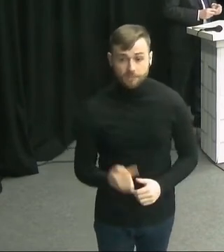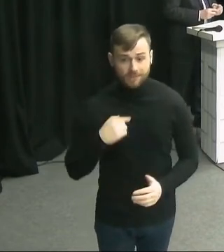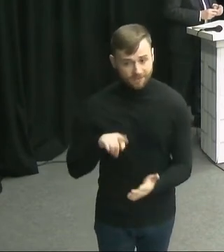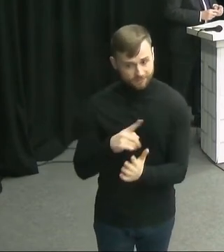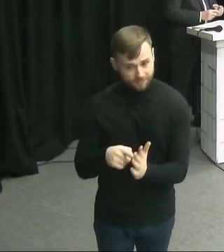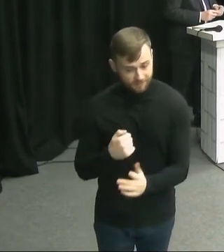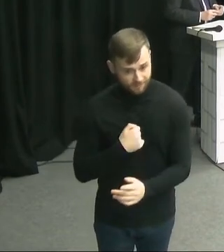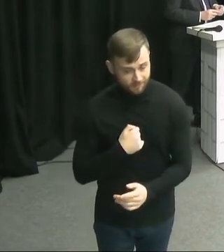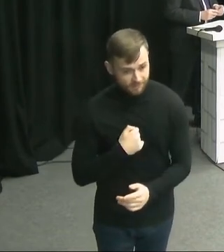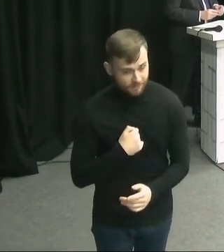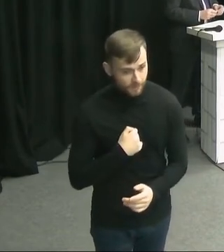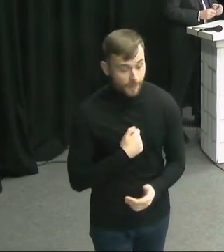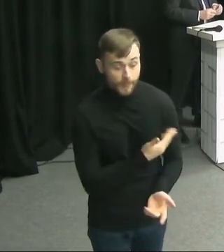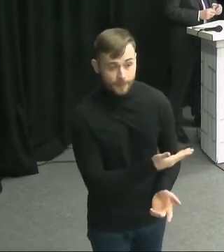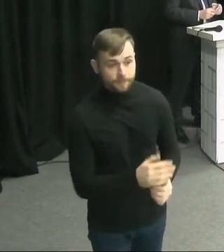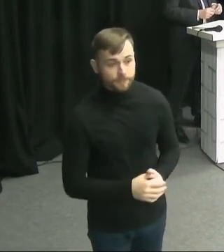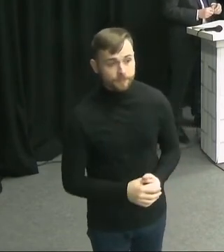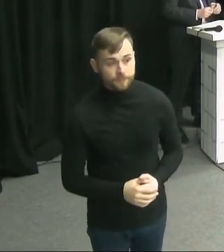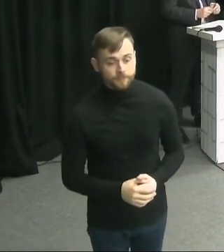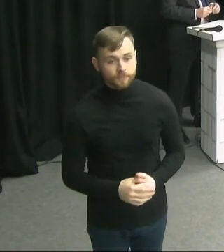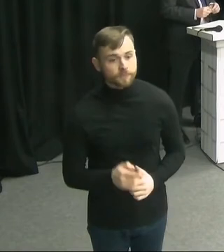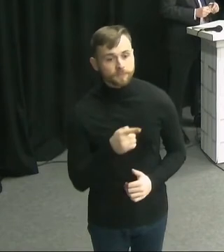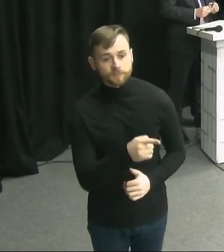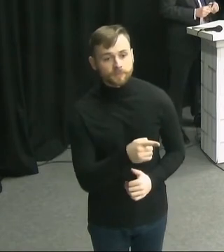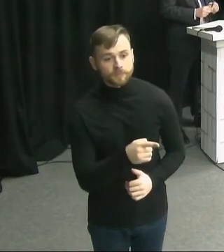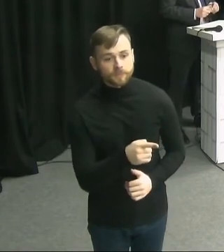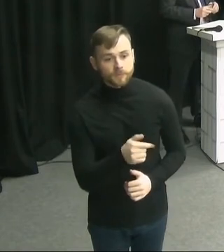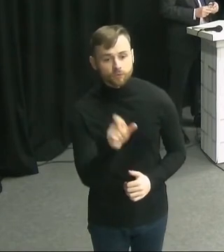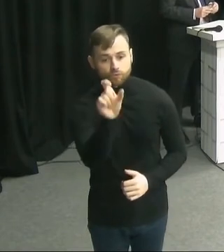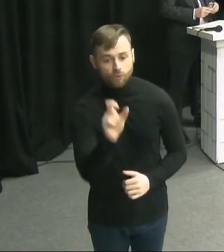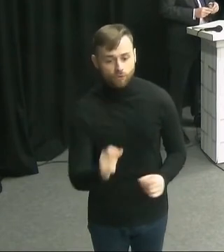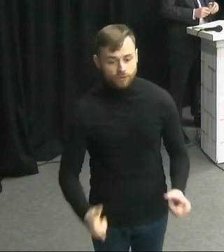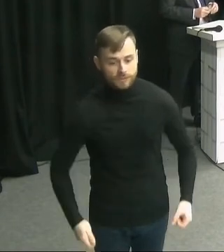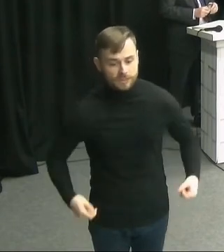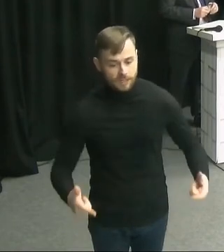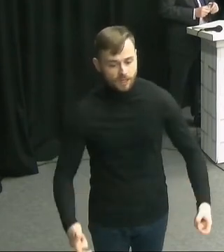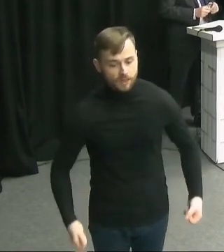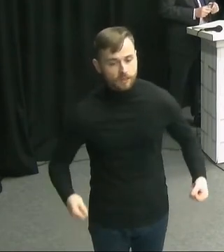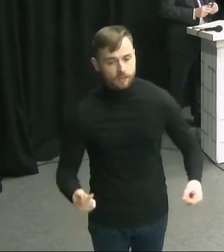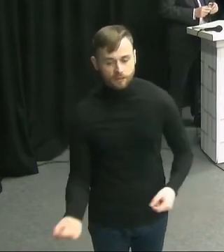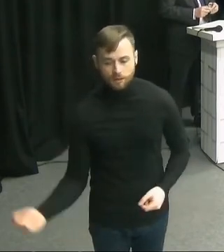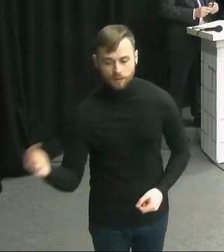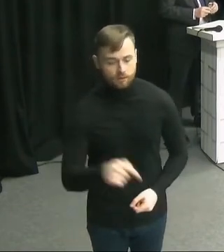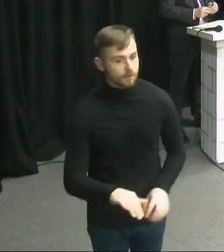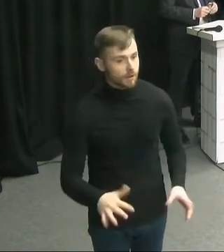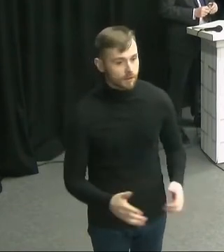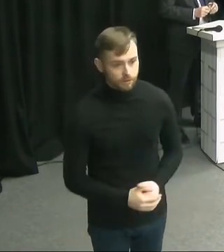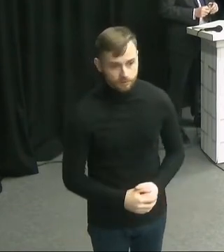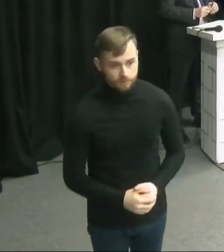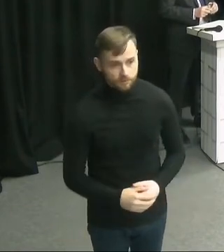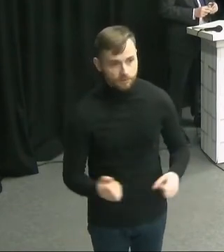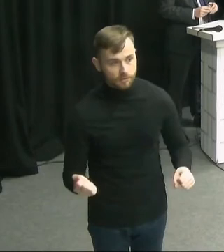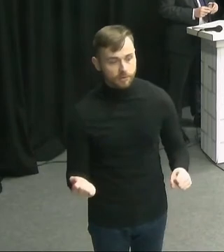during my term becomes the most attractive, the best place to study for people with special needs